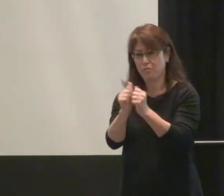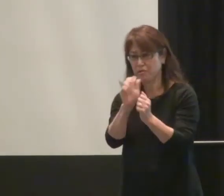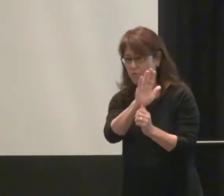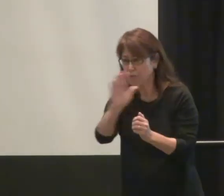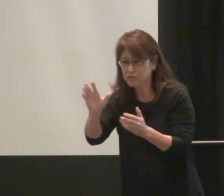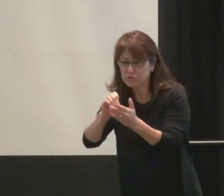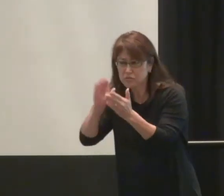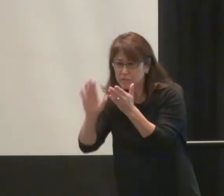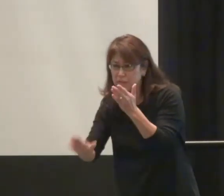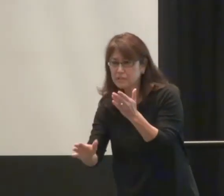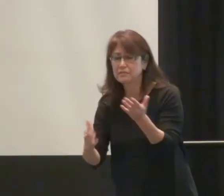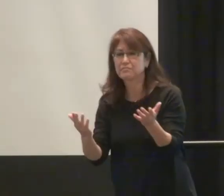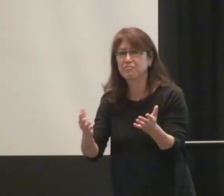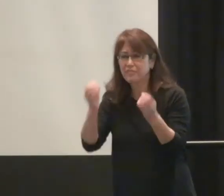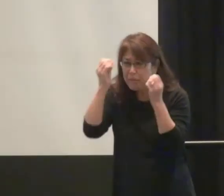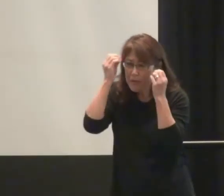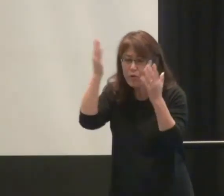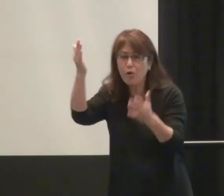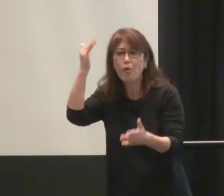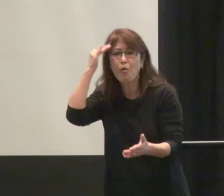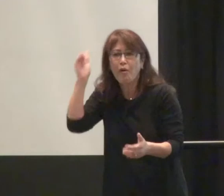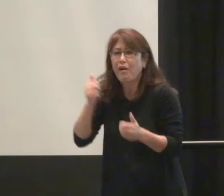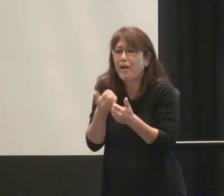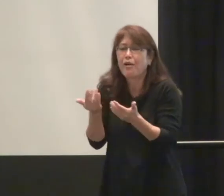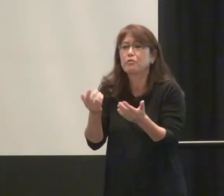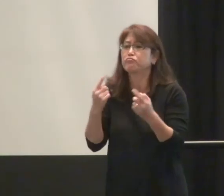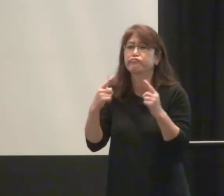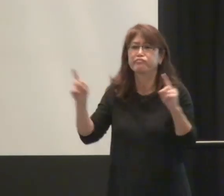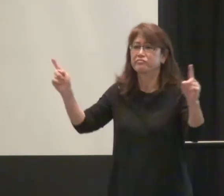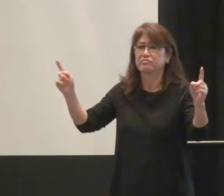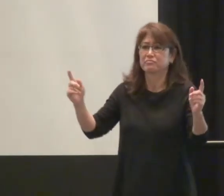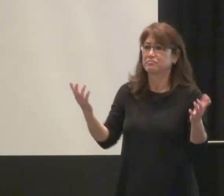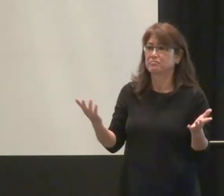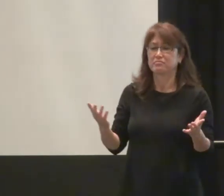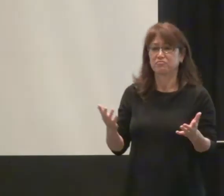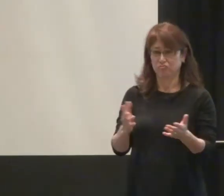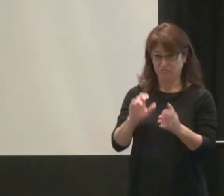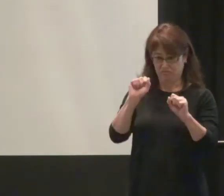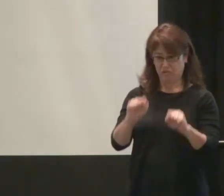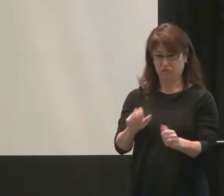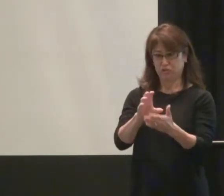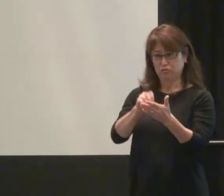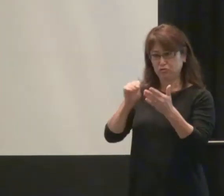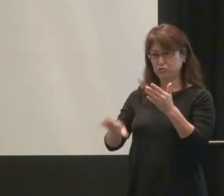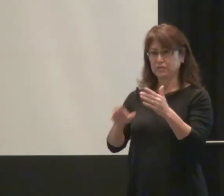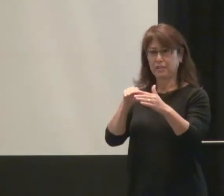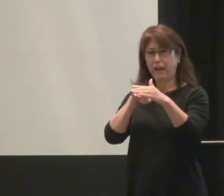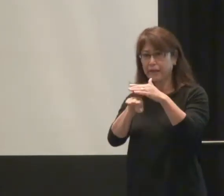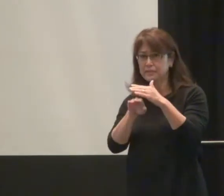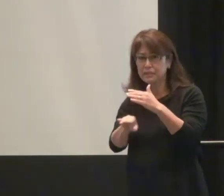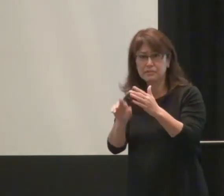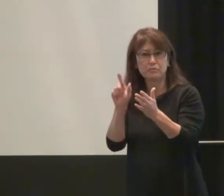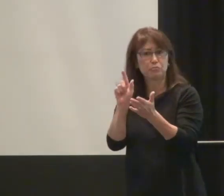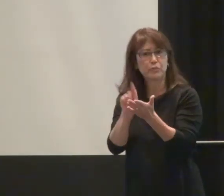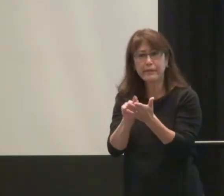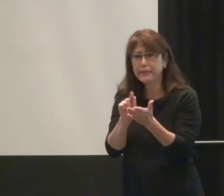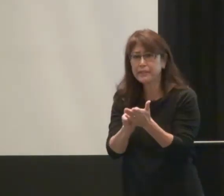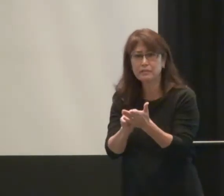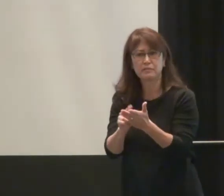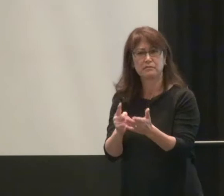if they would try out these different short stories with their students and report back to her the success.